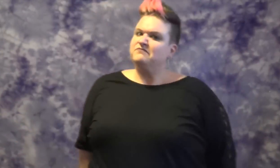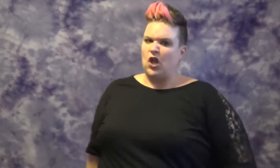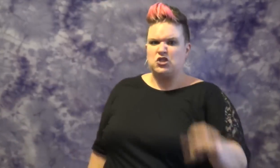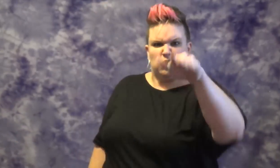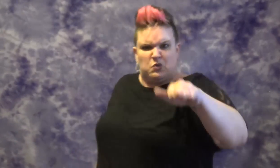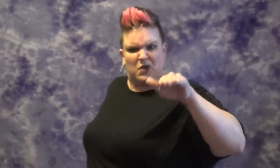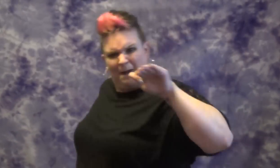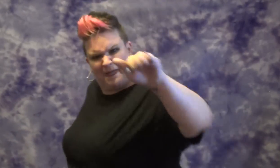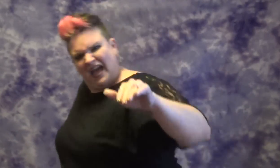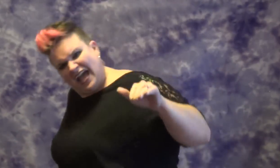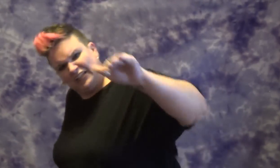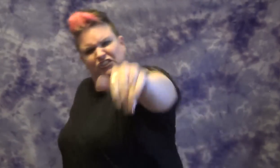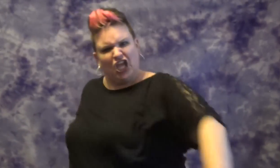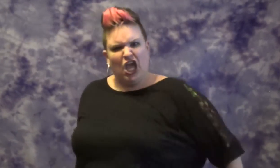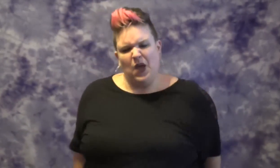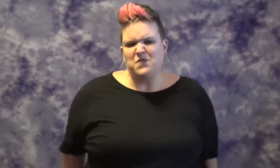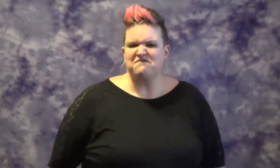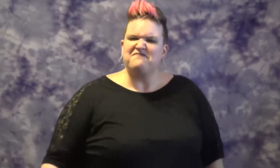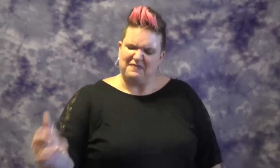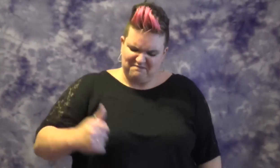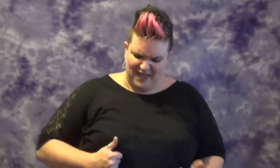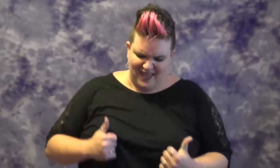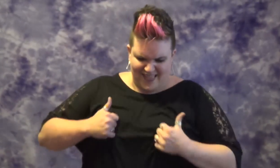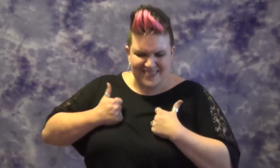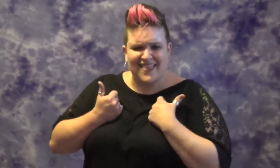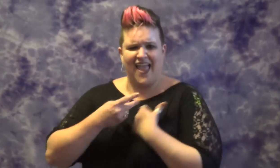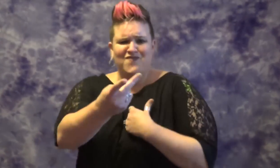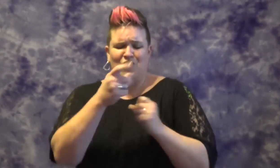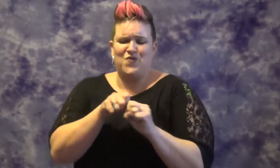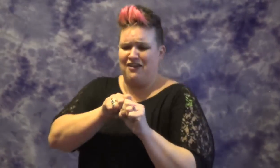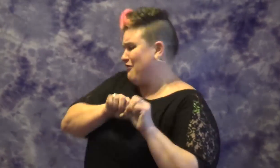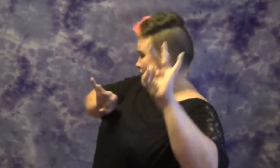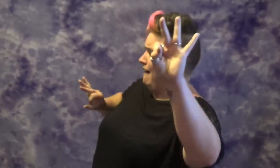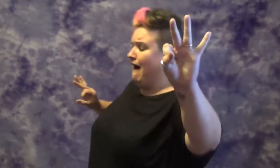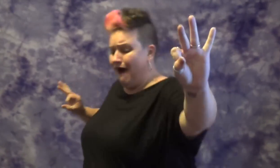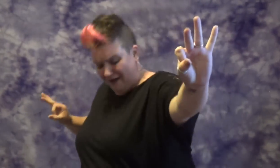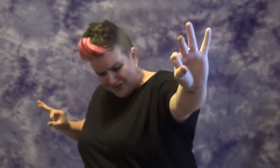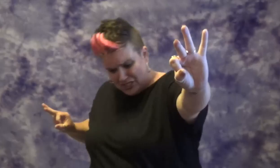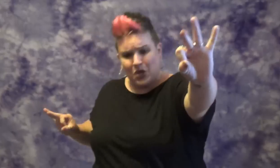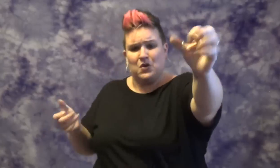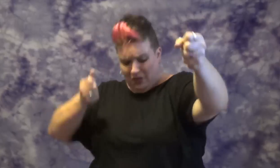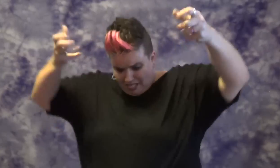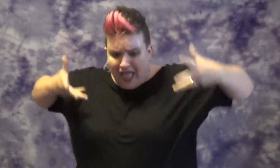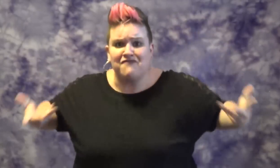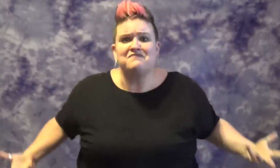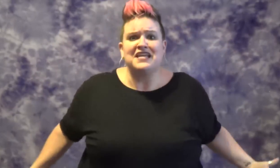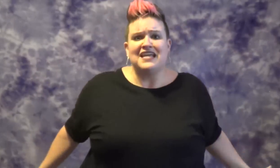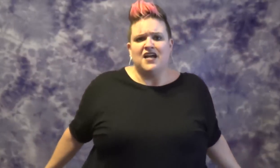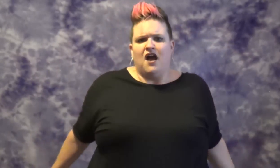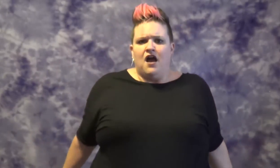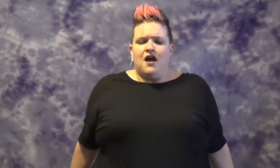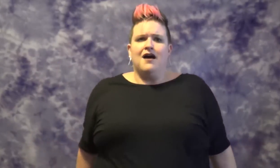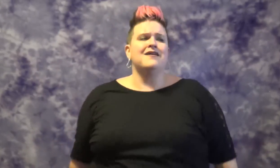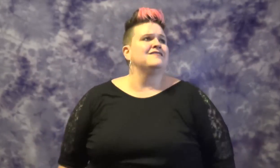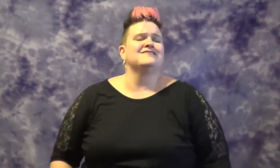remind you of the mess you left when you went away It's not